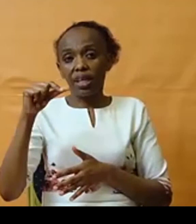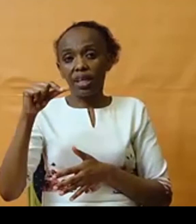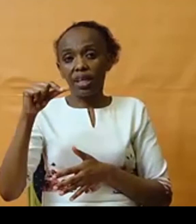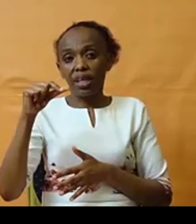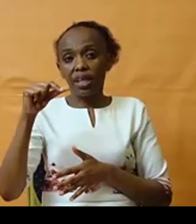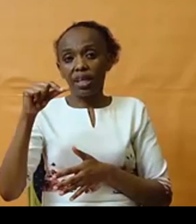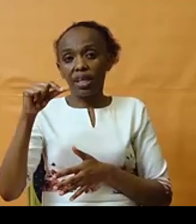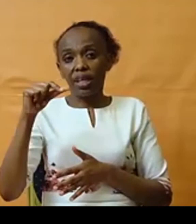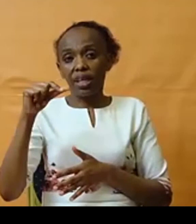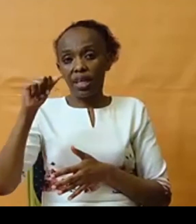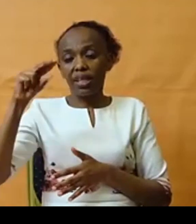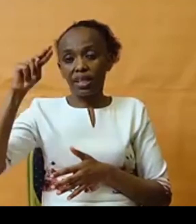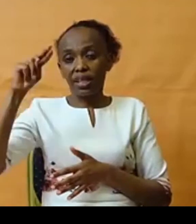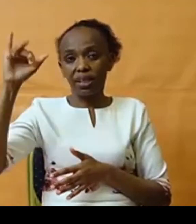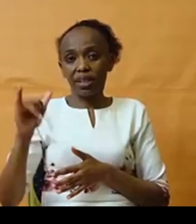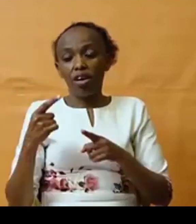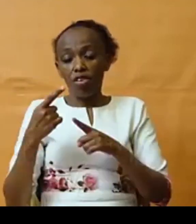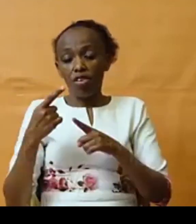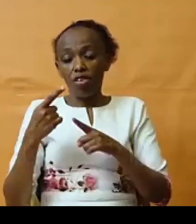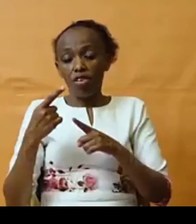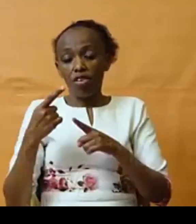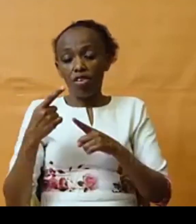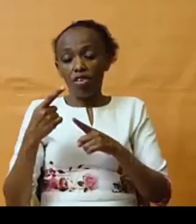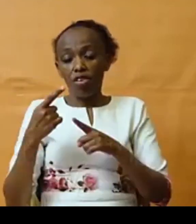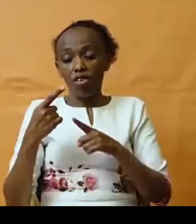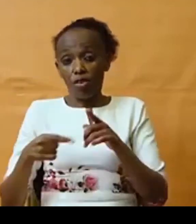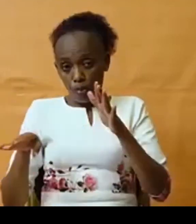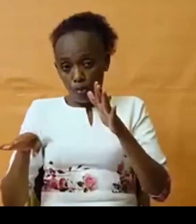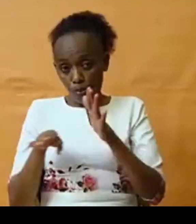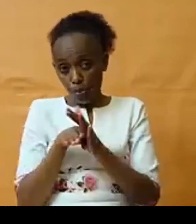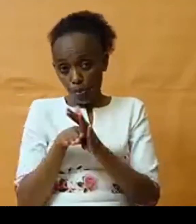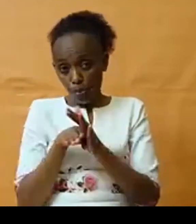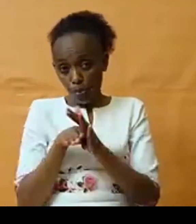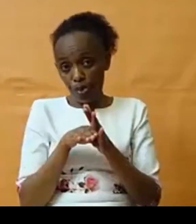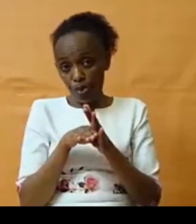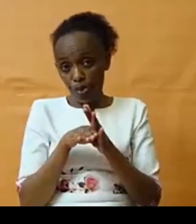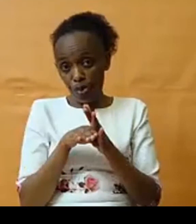countries' needs,